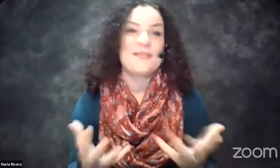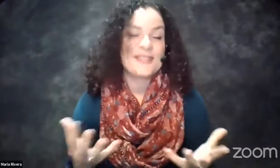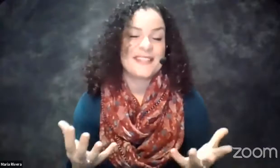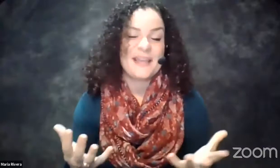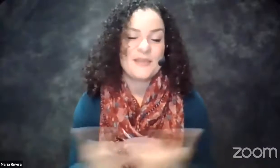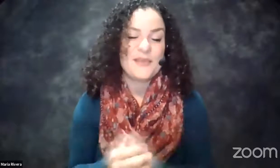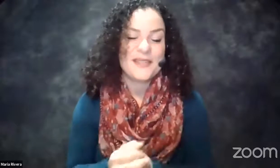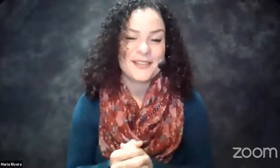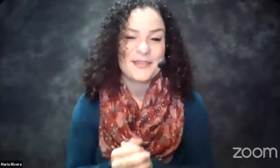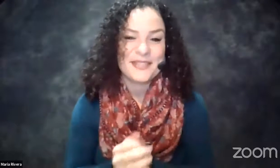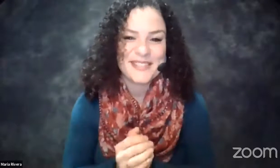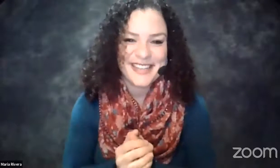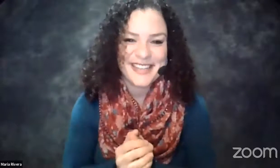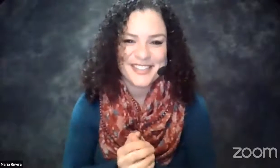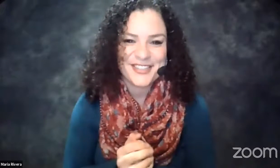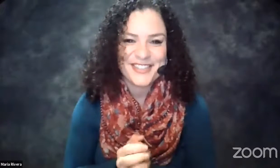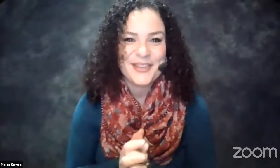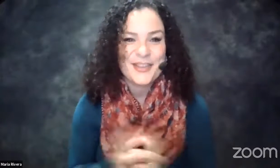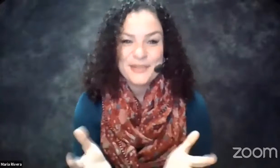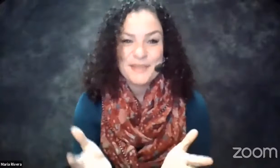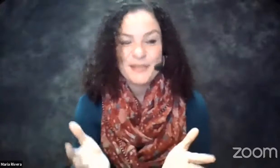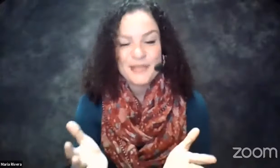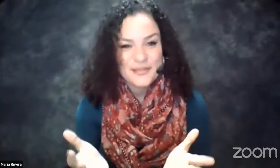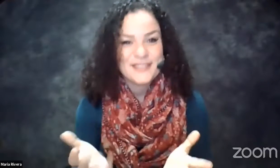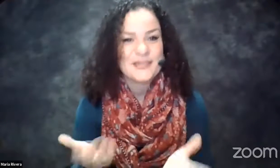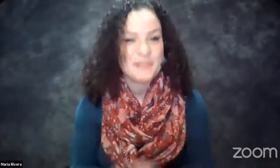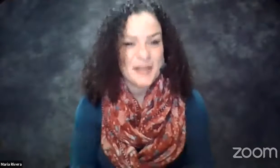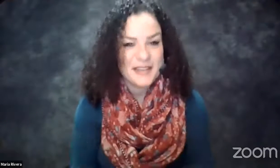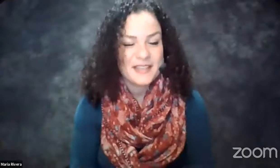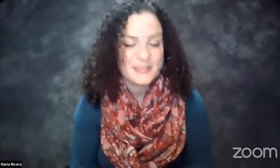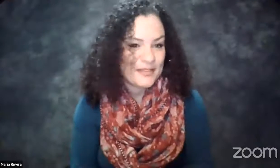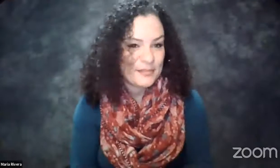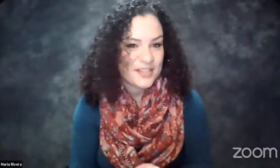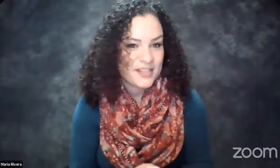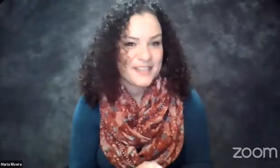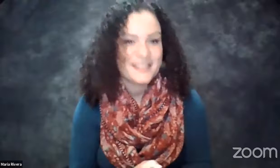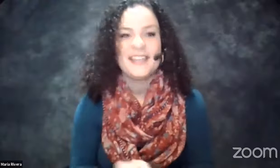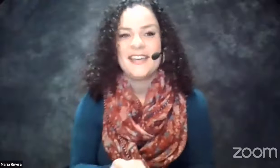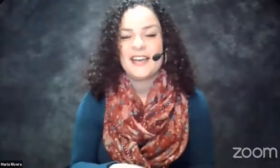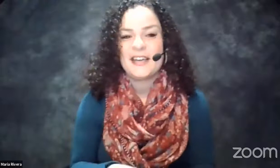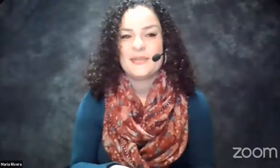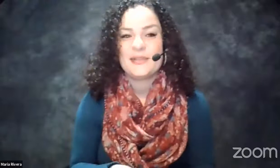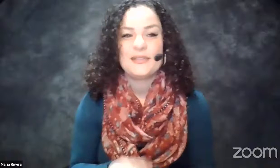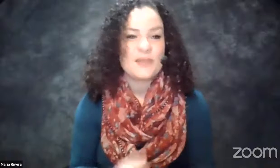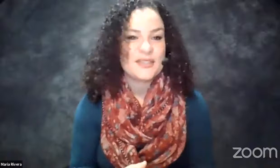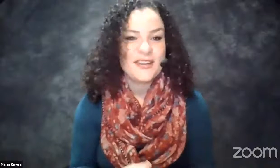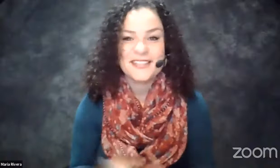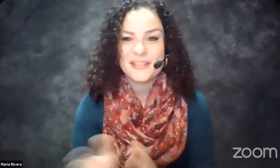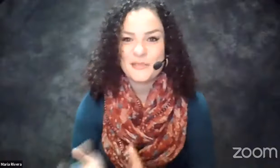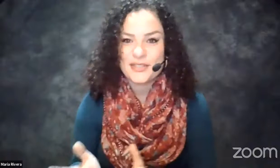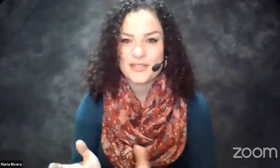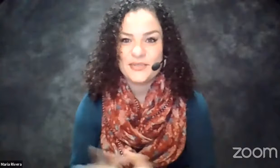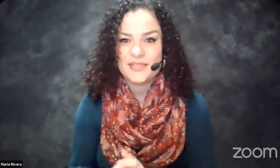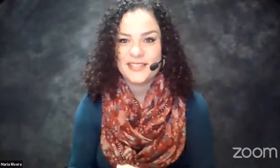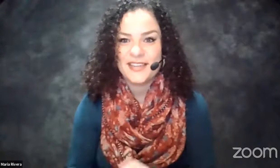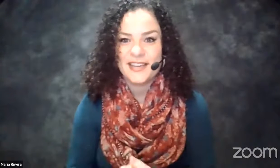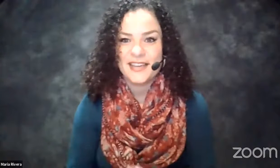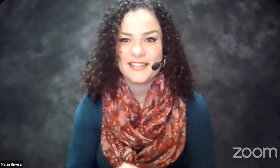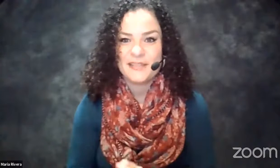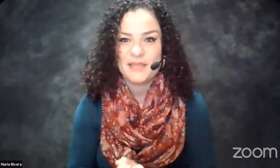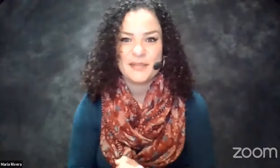done in ASL. So not knowing who to ask, I Facebooked it, and someone said, you should talk to